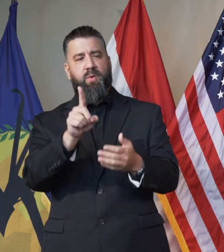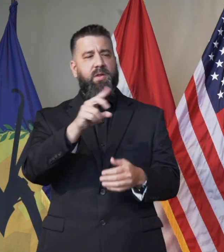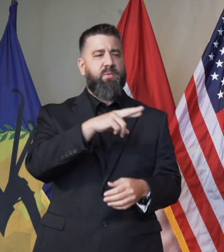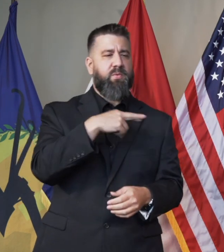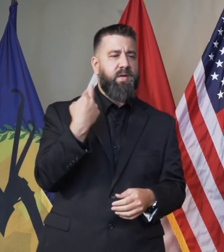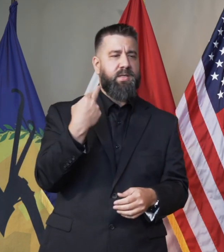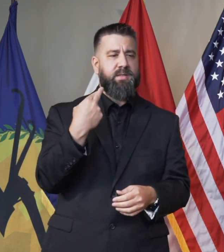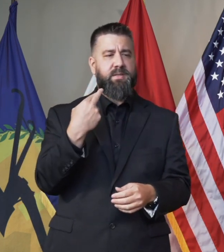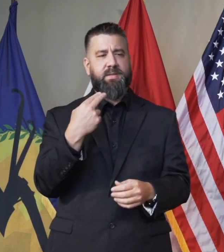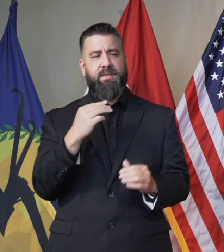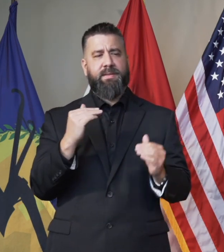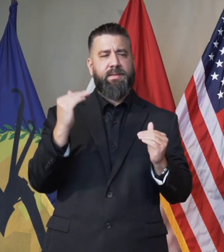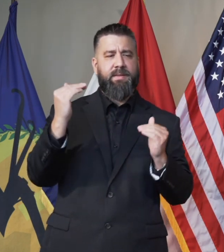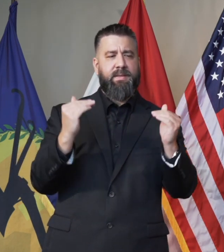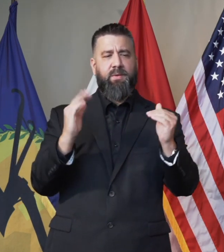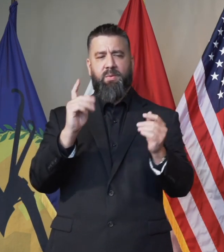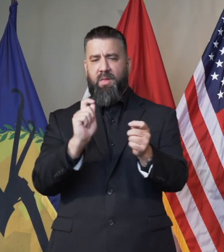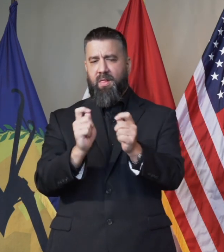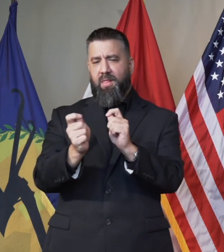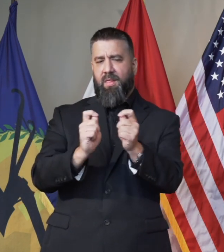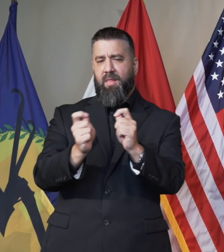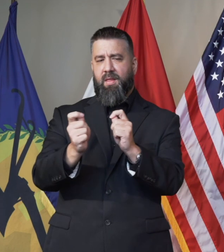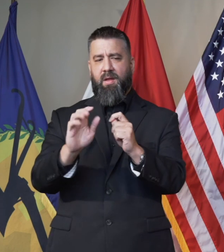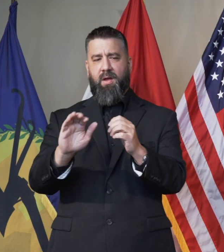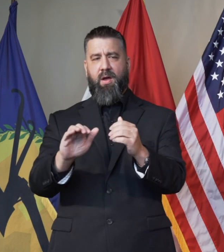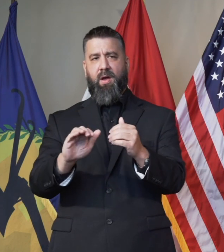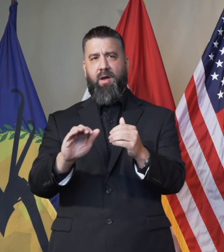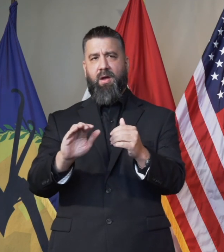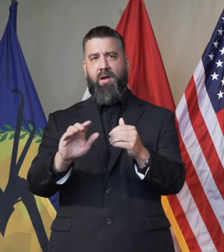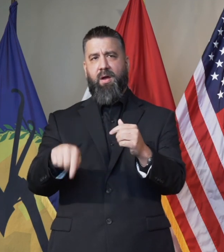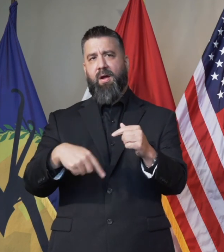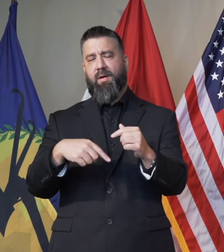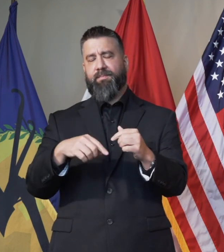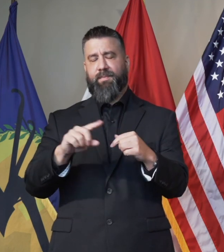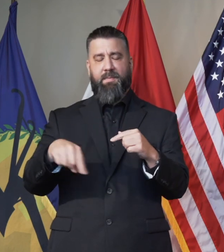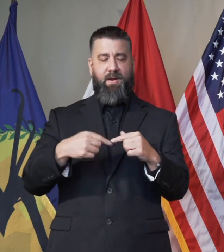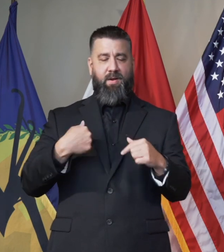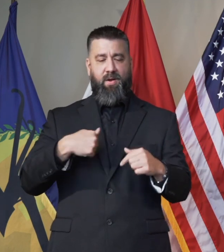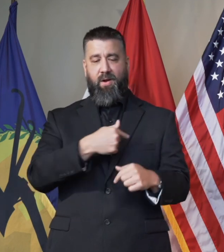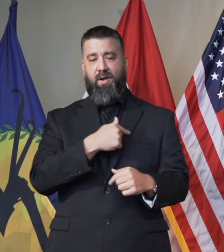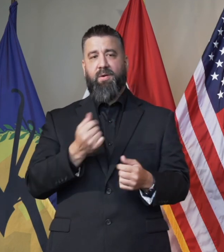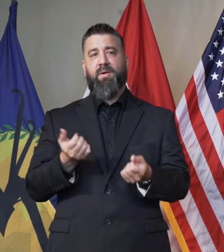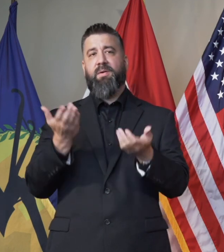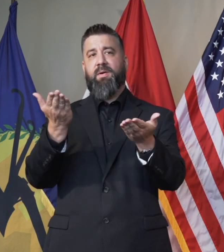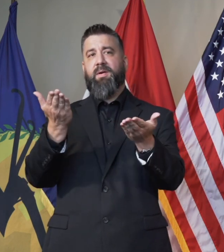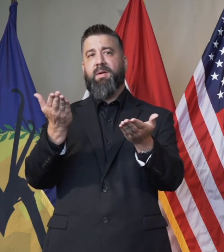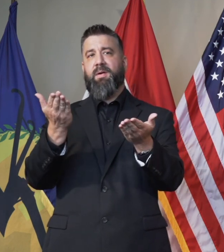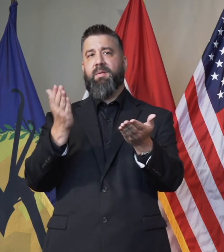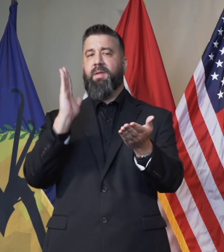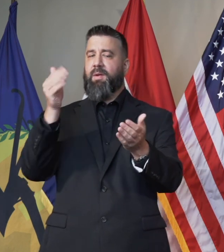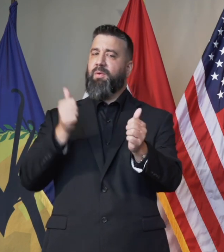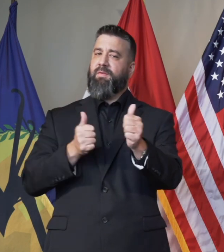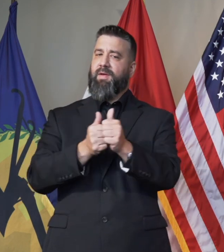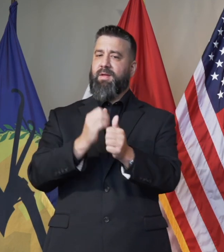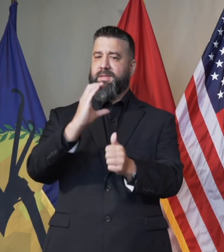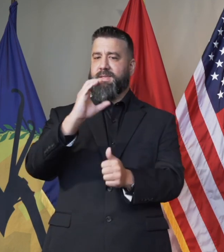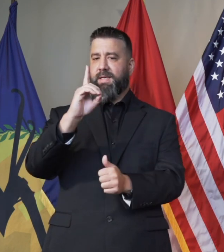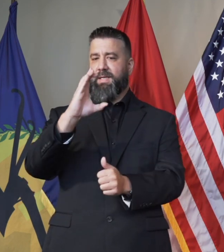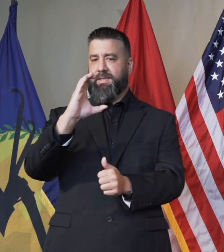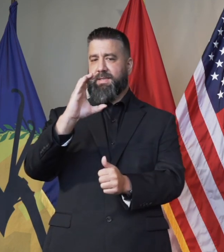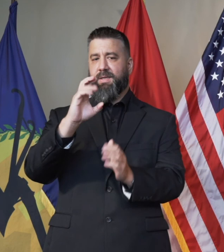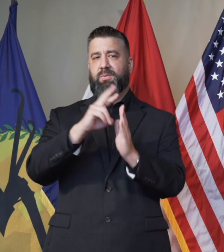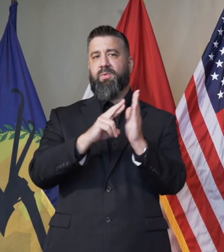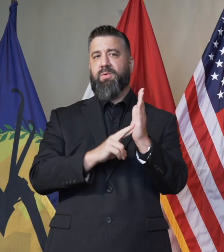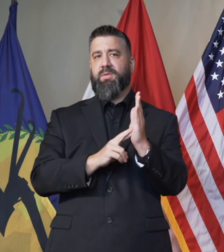as we learn more, we'll make adjustments in our health department recommendations. But they're going to follow the CDC guidelines until the CDC